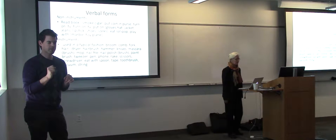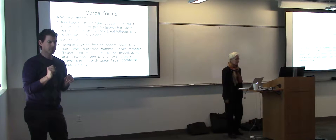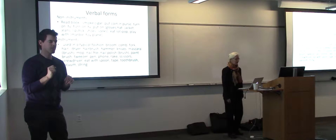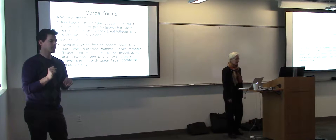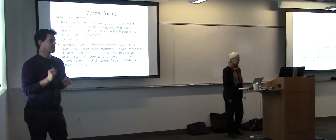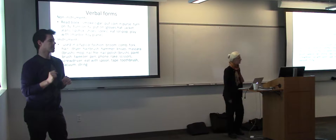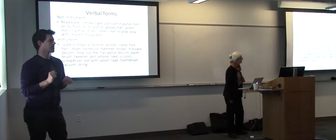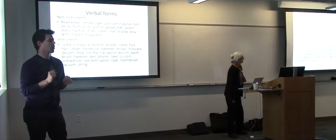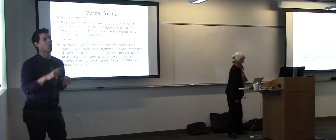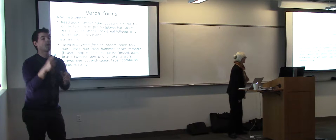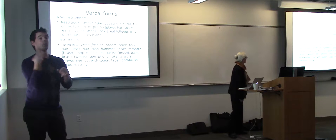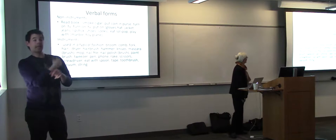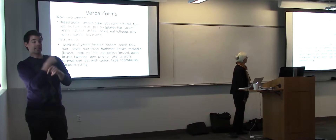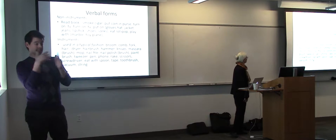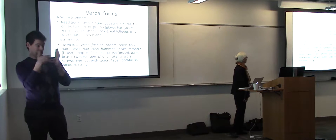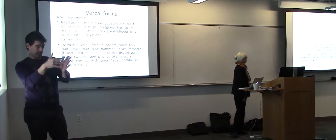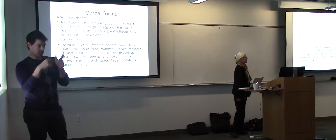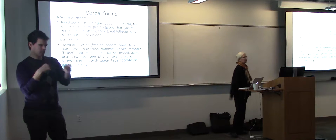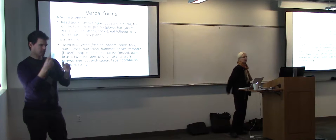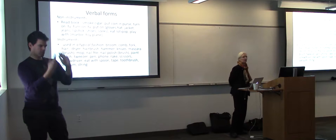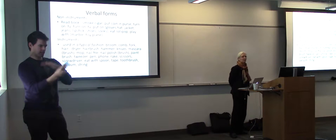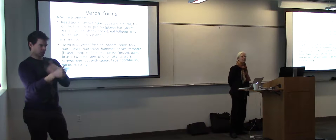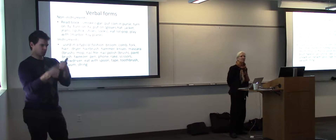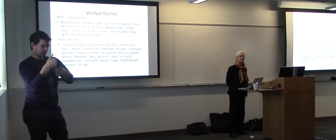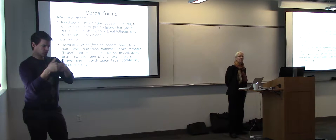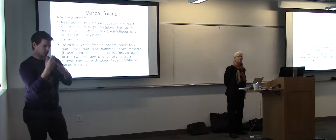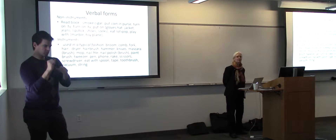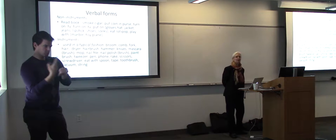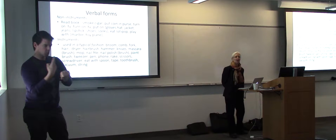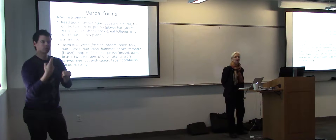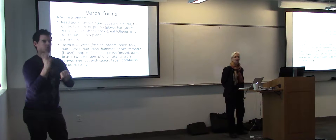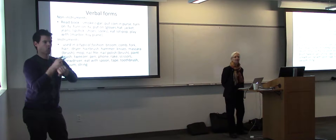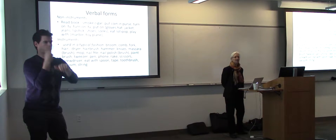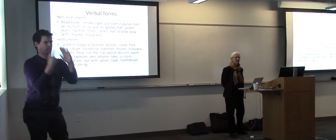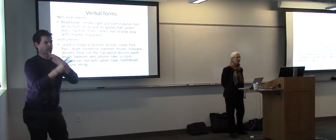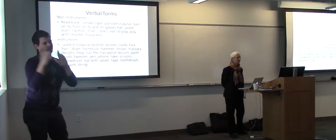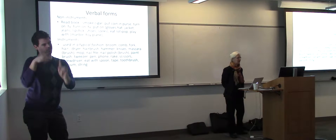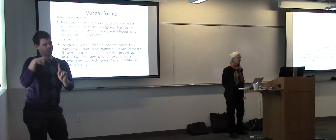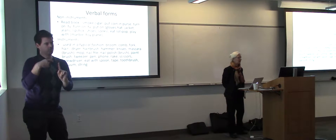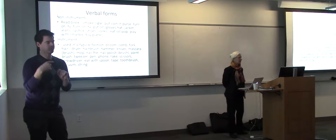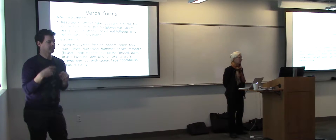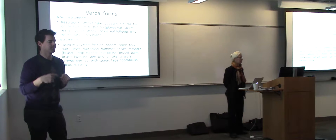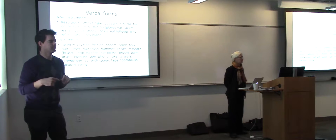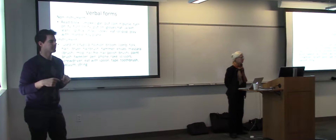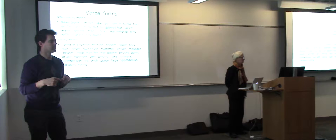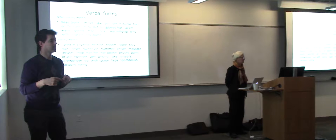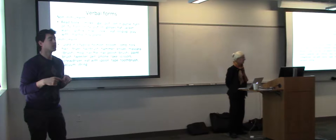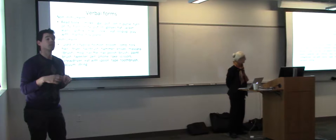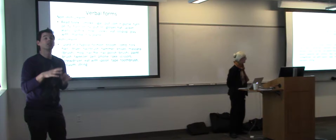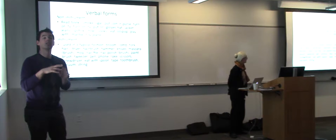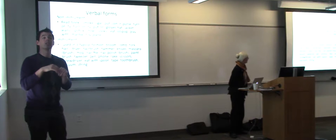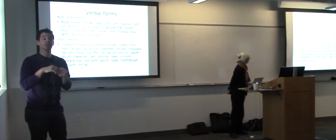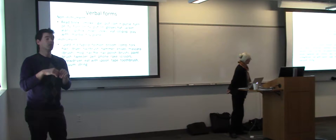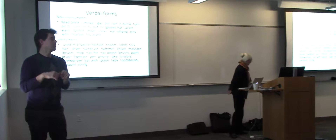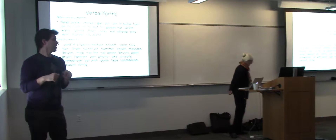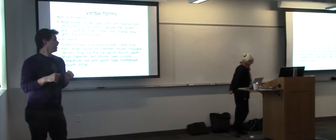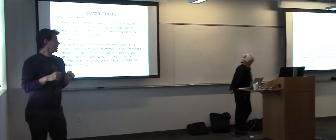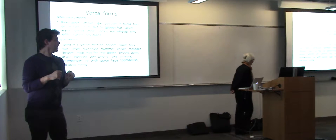So we went back to the verbal vignettes that I showed